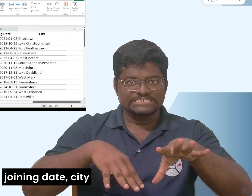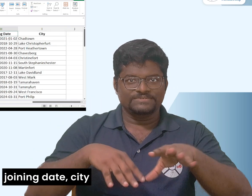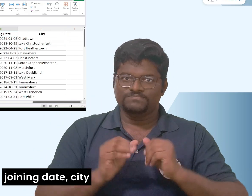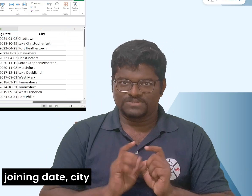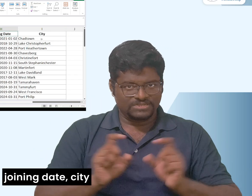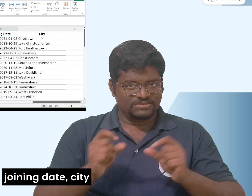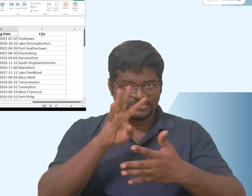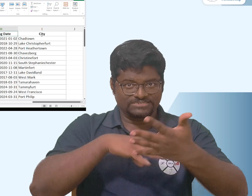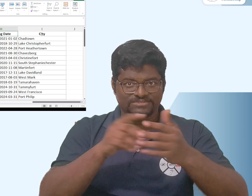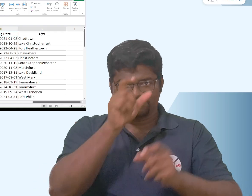city.